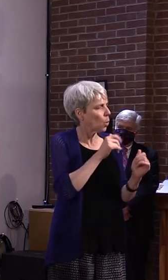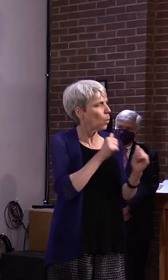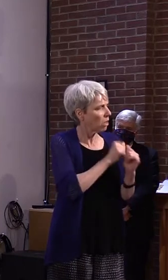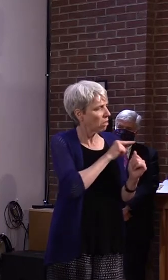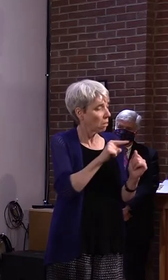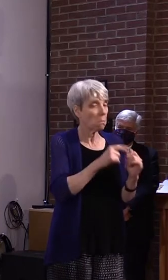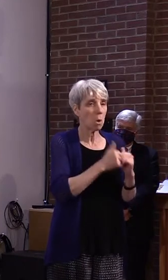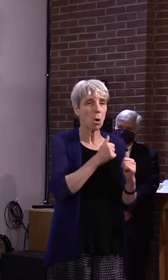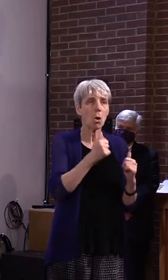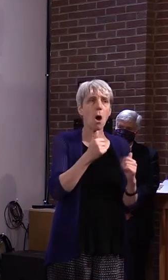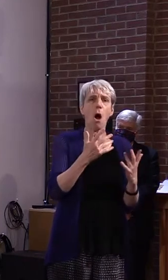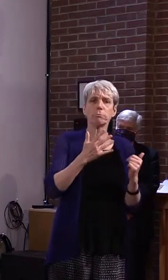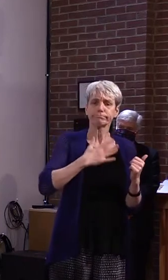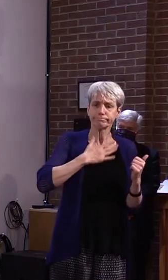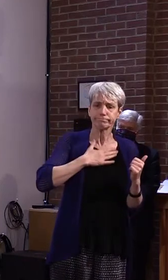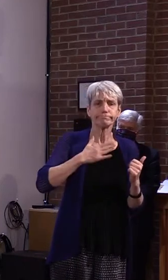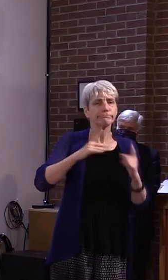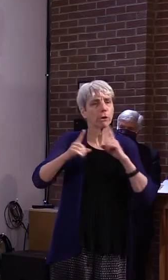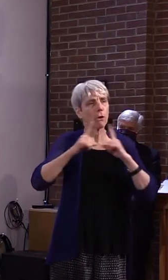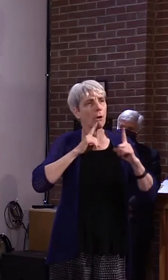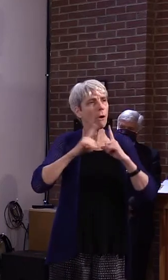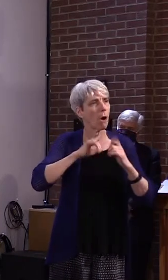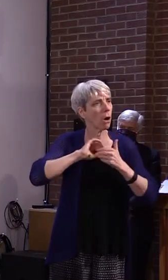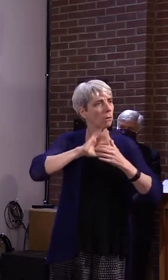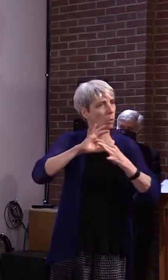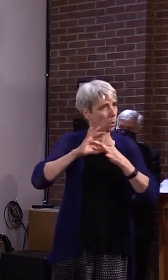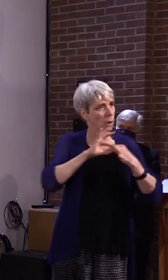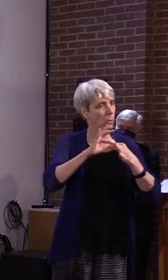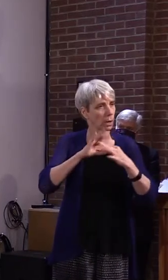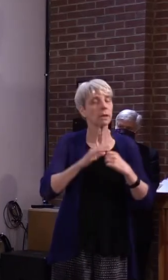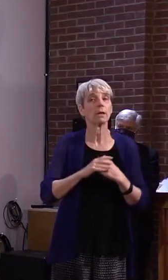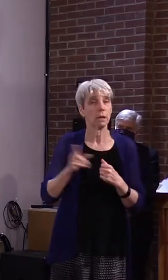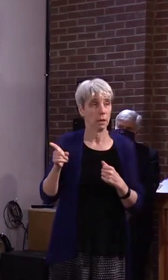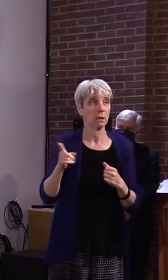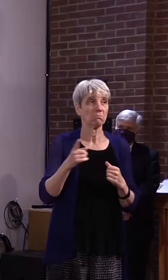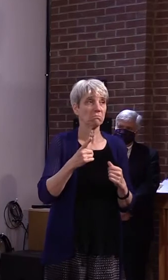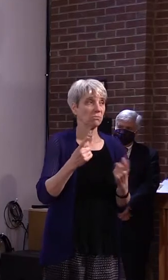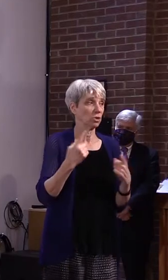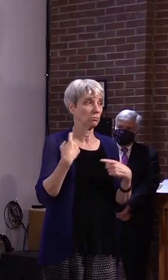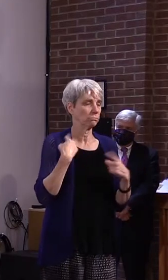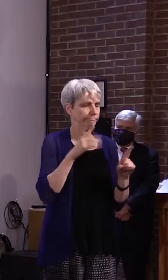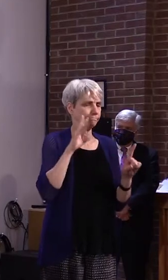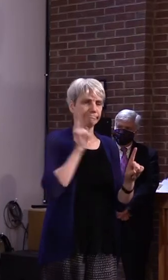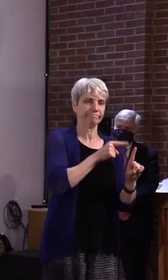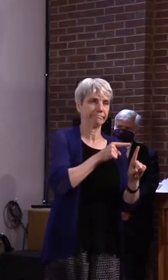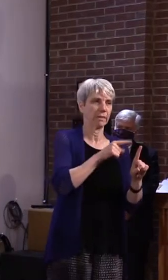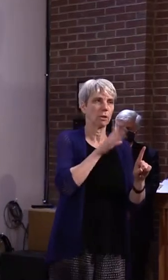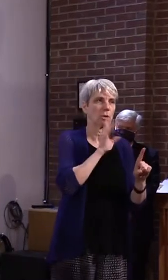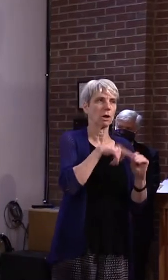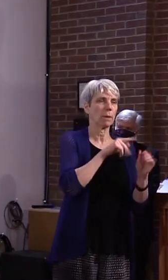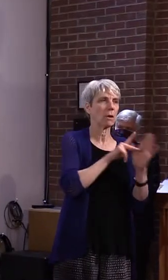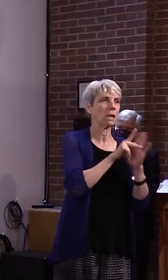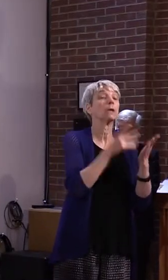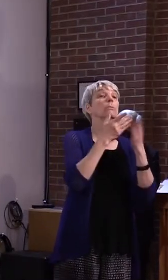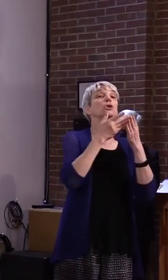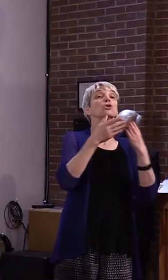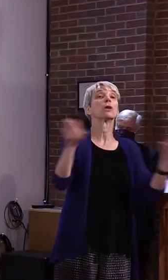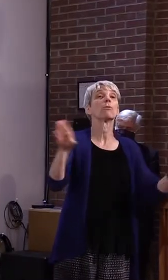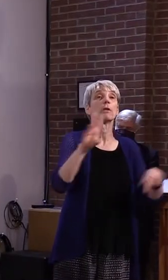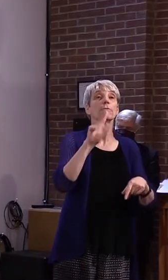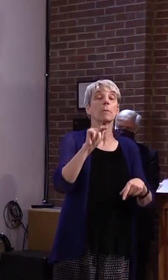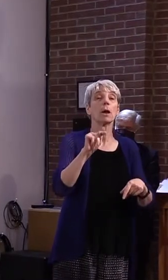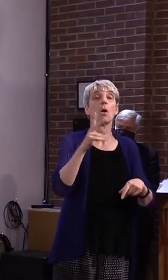with the universe of all the outbreaks we've done, I would say it has been extraordinarily positive experience here in